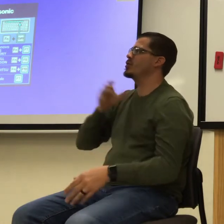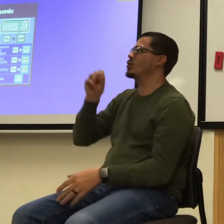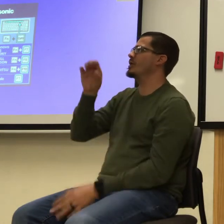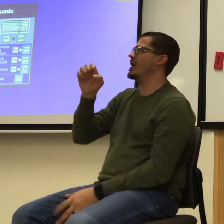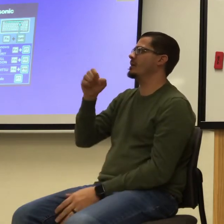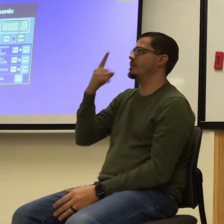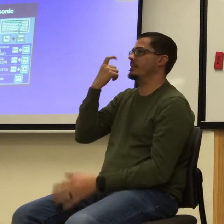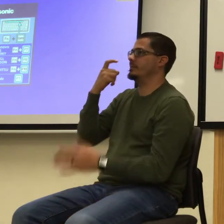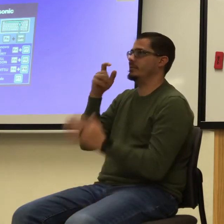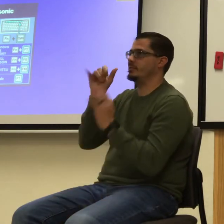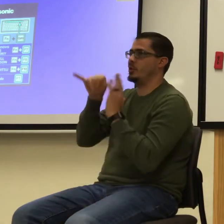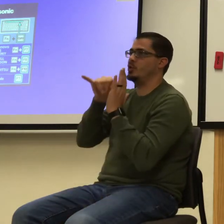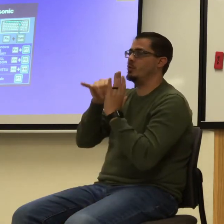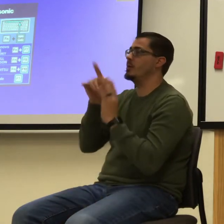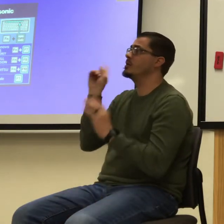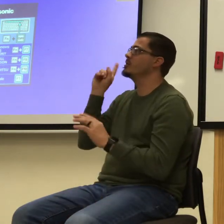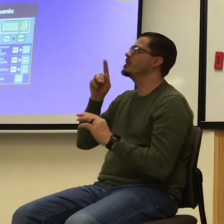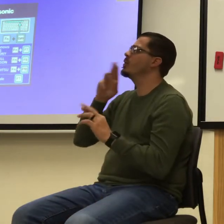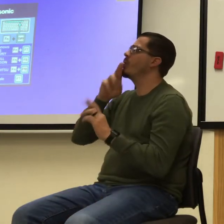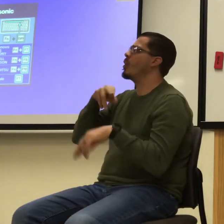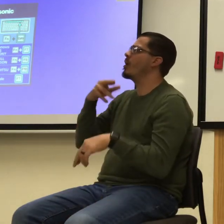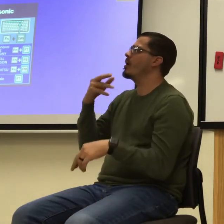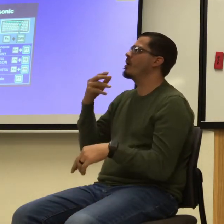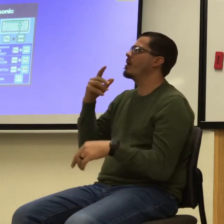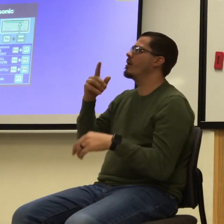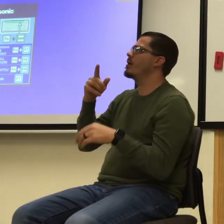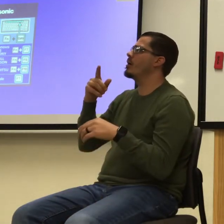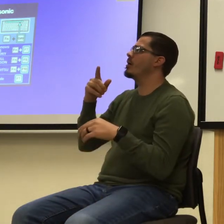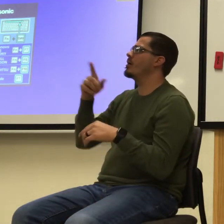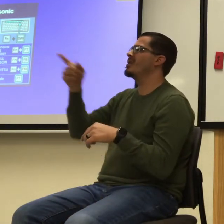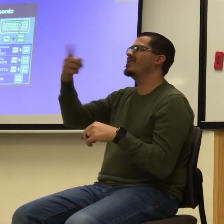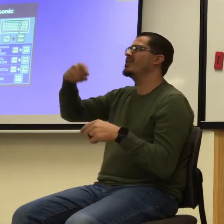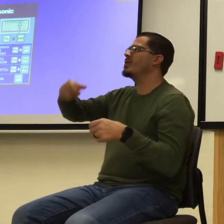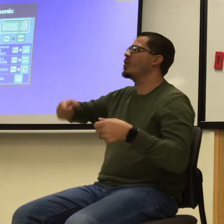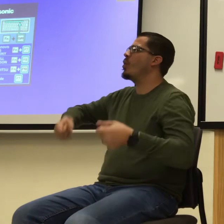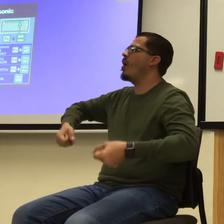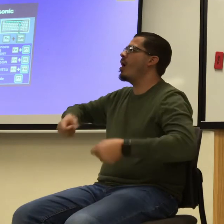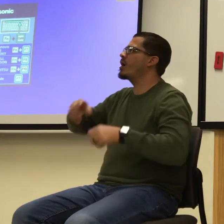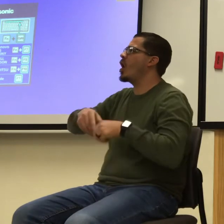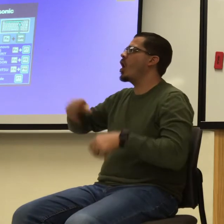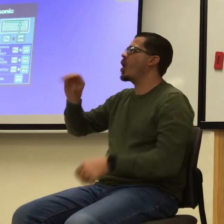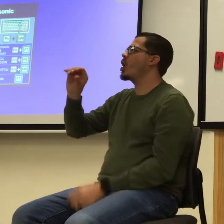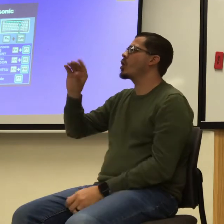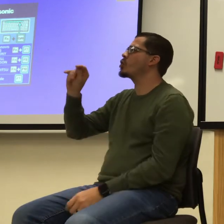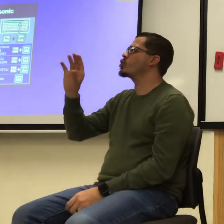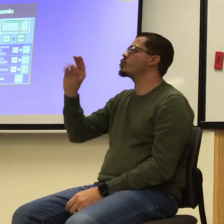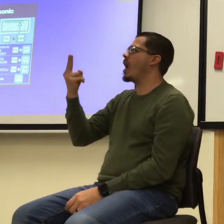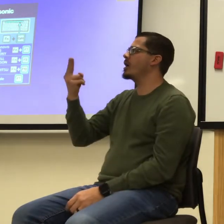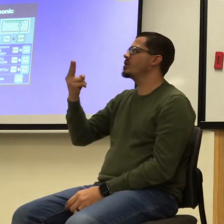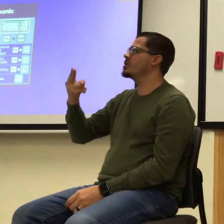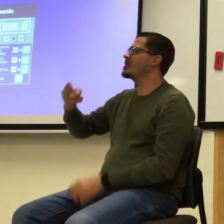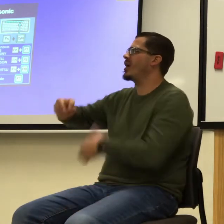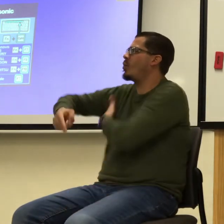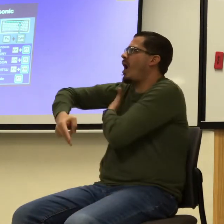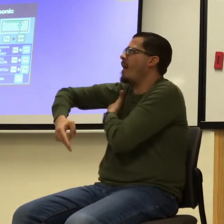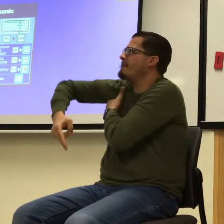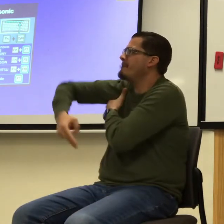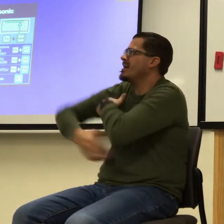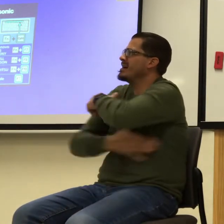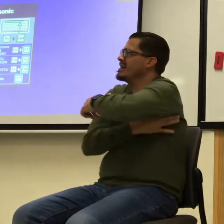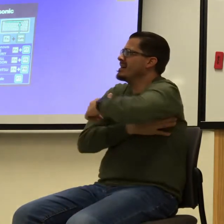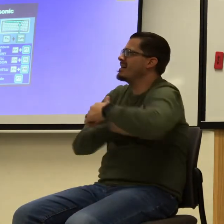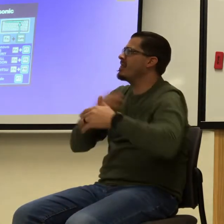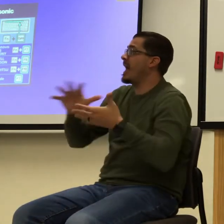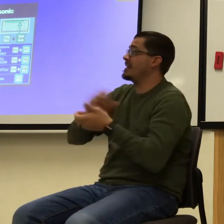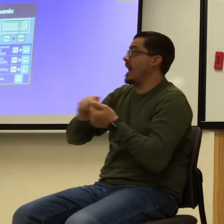it's just YouTube. But what she reported was, anyone ever walk on crutches? And you know how it kind of like rubs up in here? And